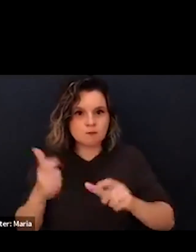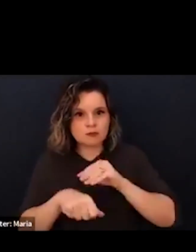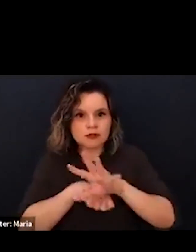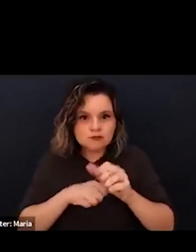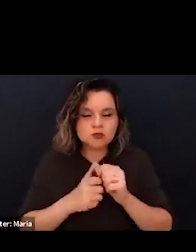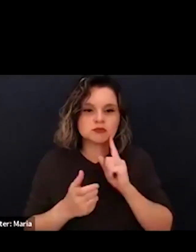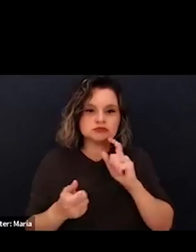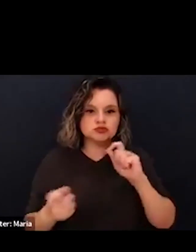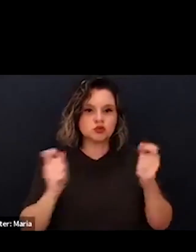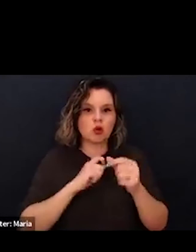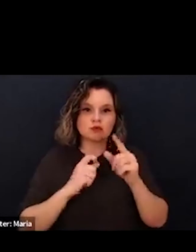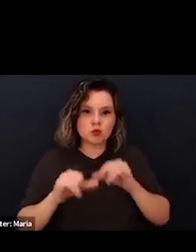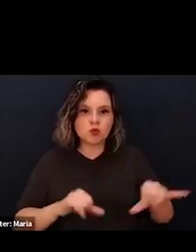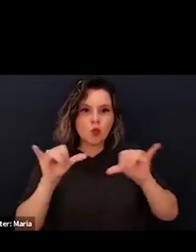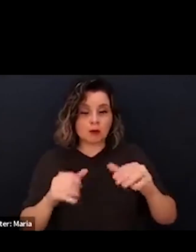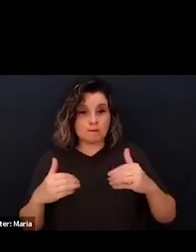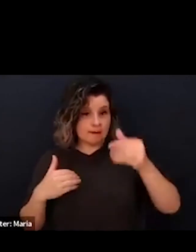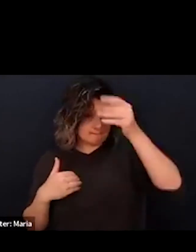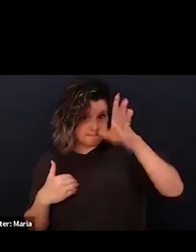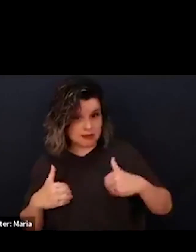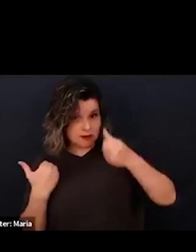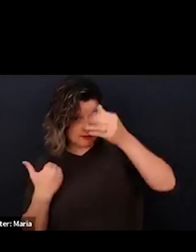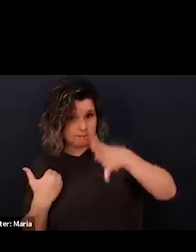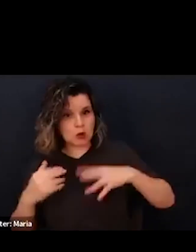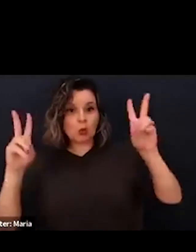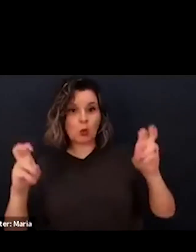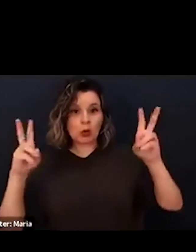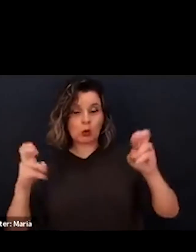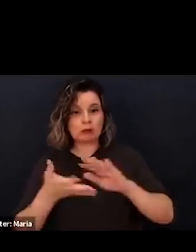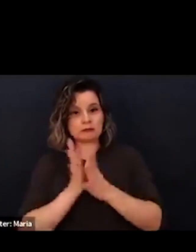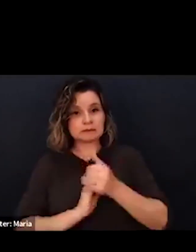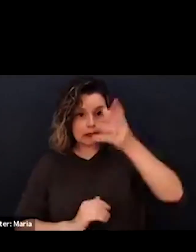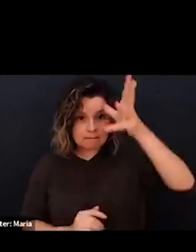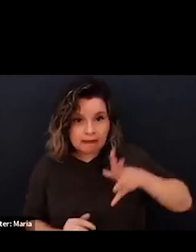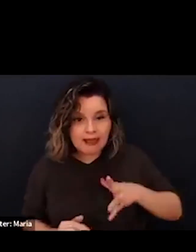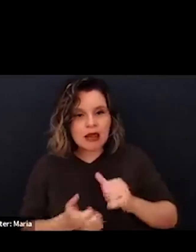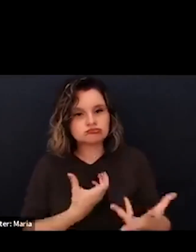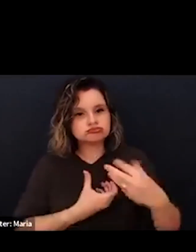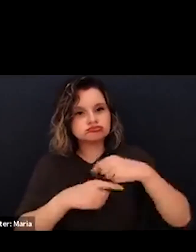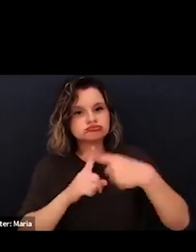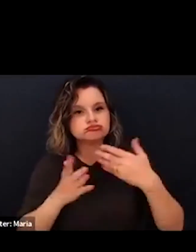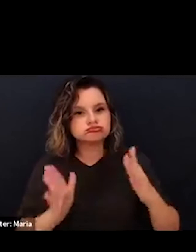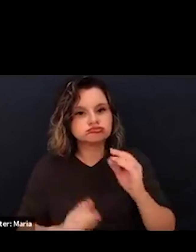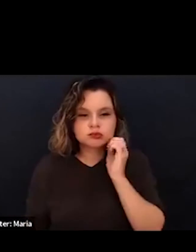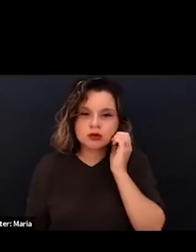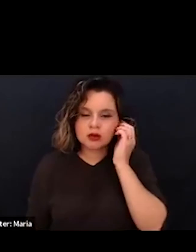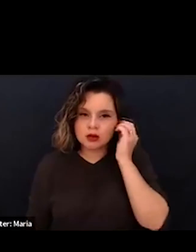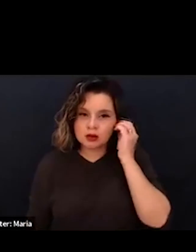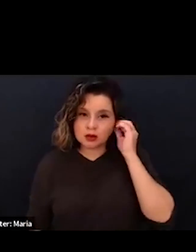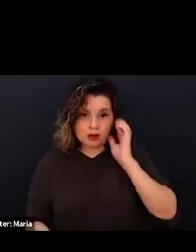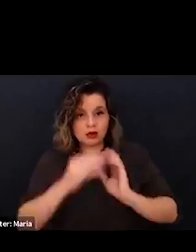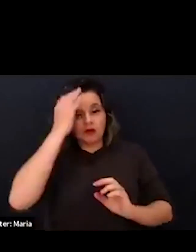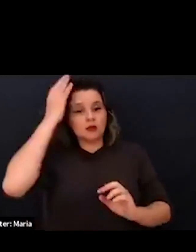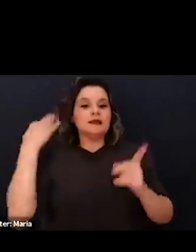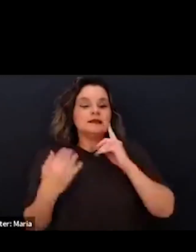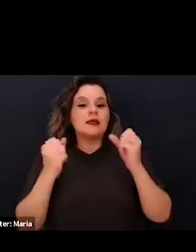shaping norms for men, young men, and boys about, quote unquote, what it means to be a man? How can we engage them in a positive way? Imagine that if the